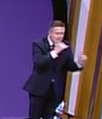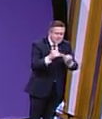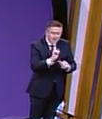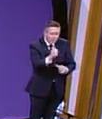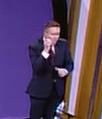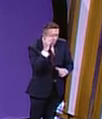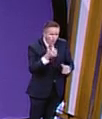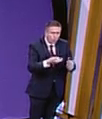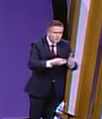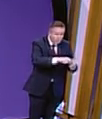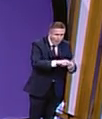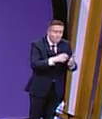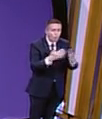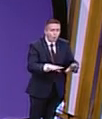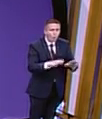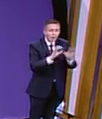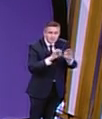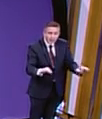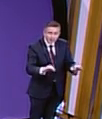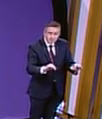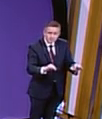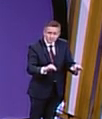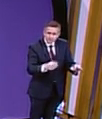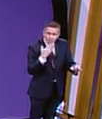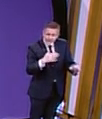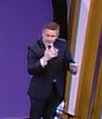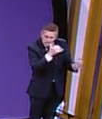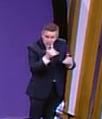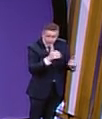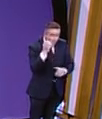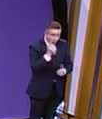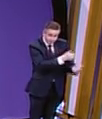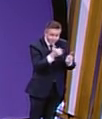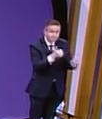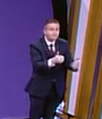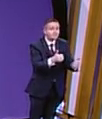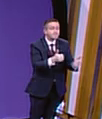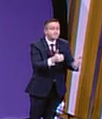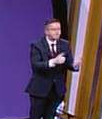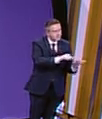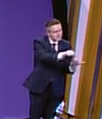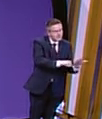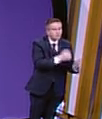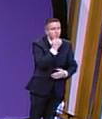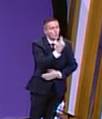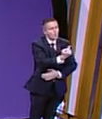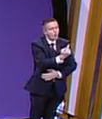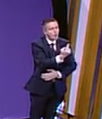mode or switched to silent, please. We're moving into agenda item one, which is our draft budget scrutiny for